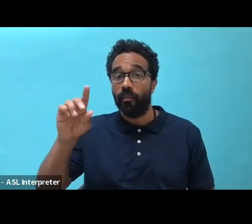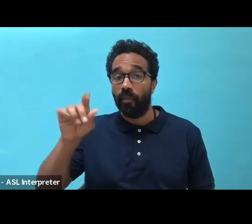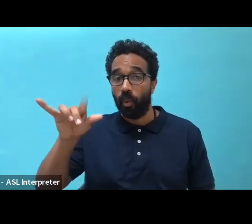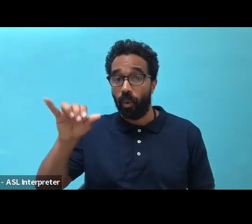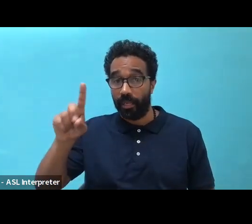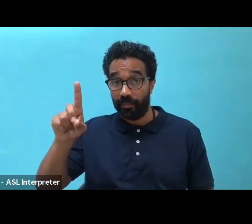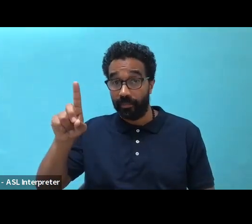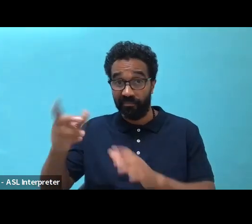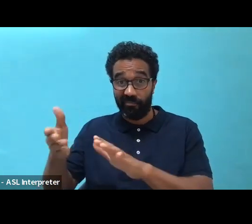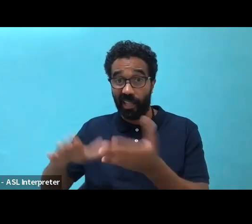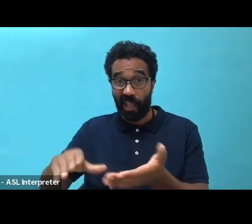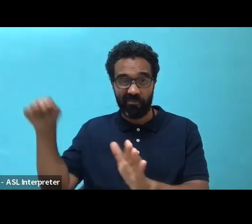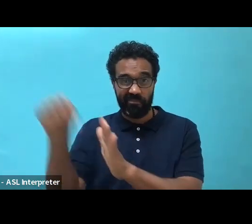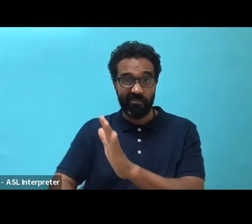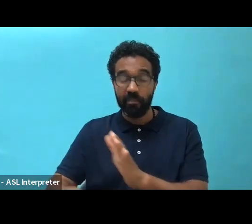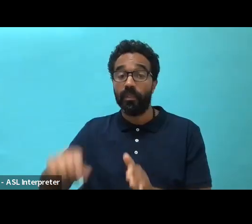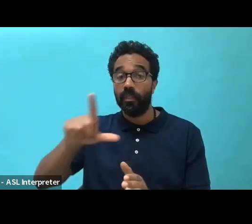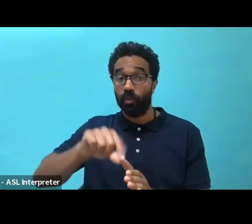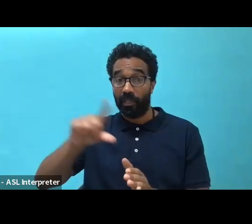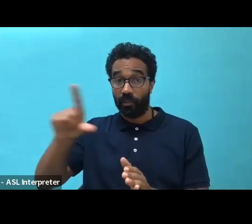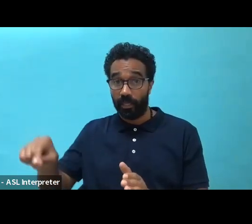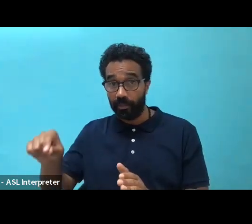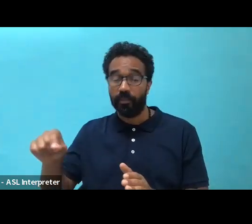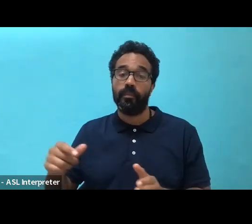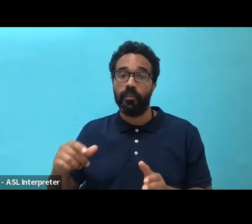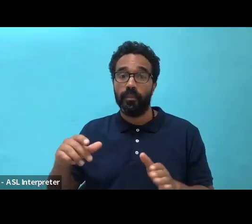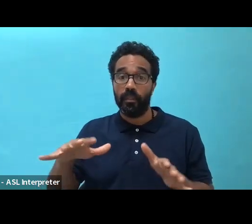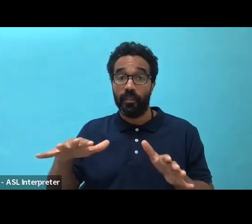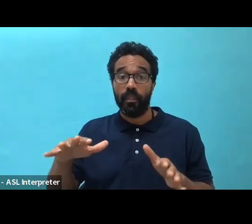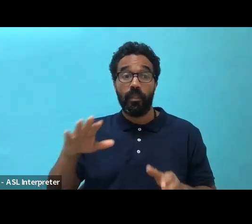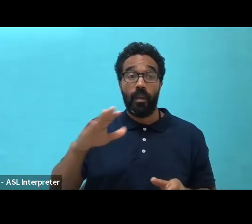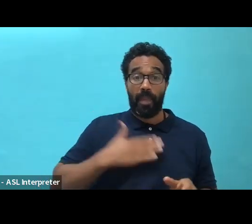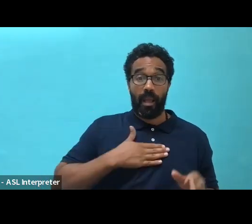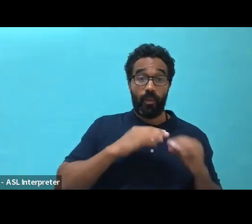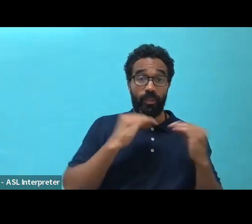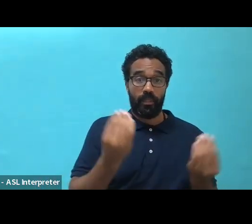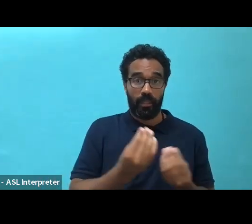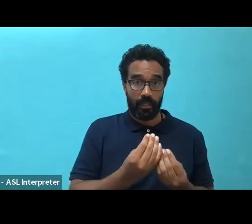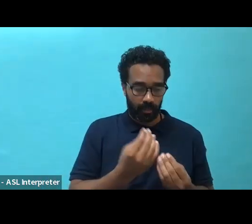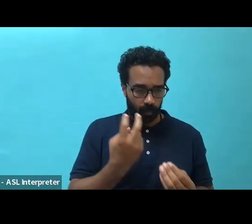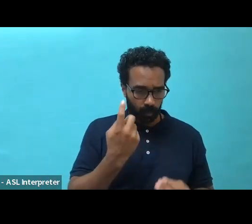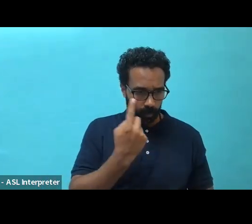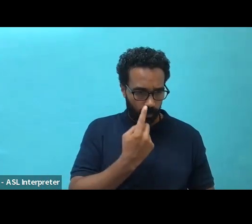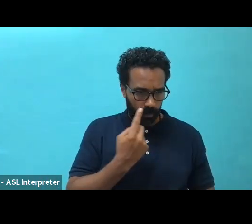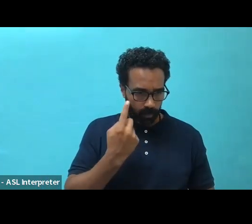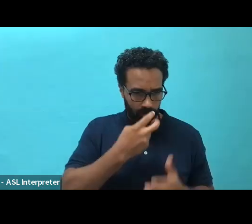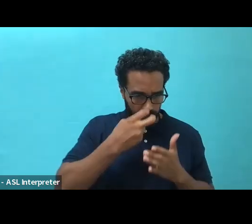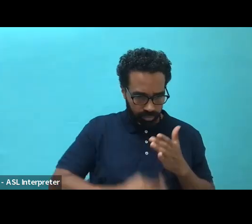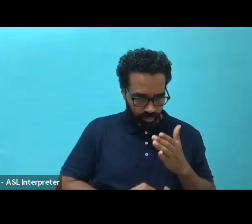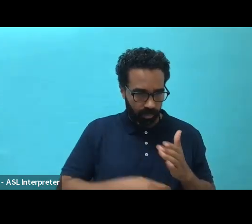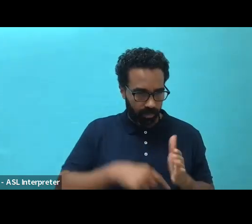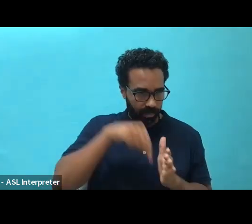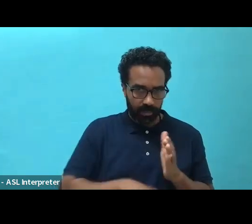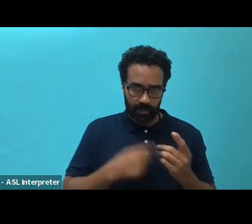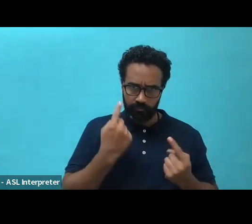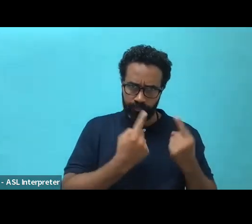2020, we went deeply introspective at BCIL. Why did we go introspective? Because